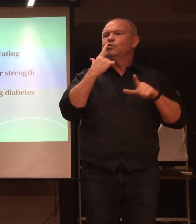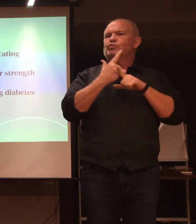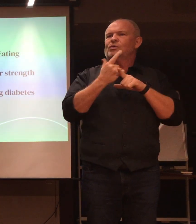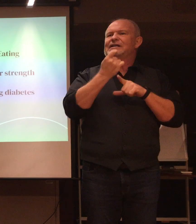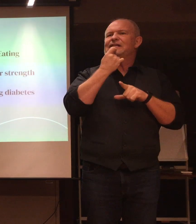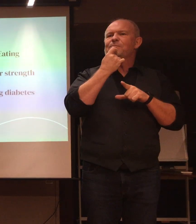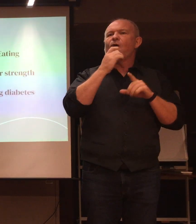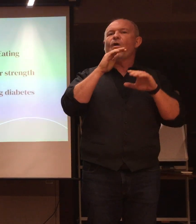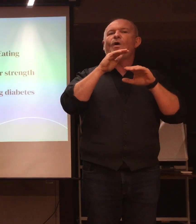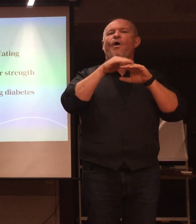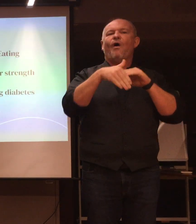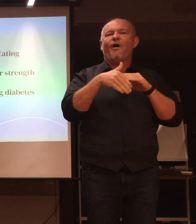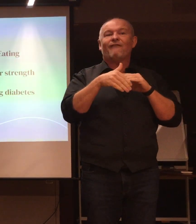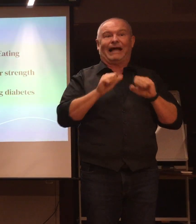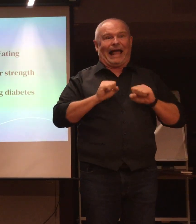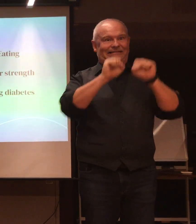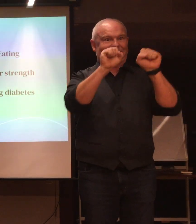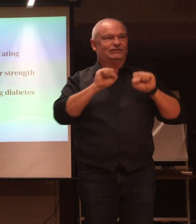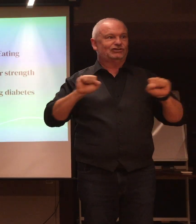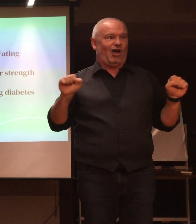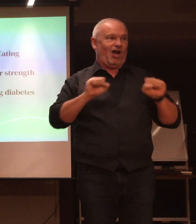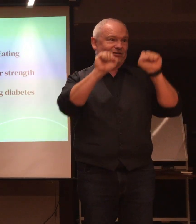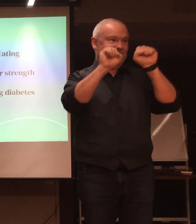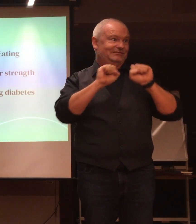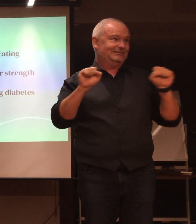little bit about exercise.